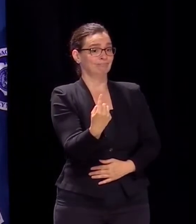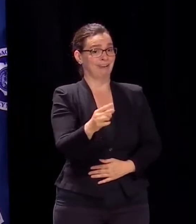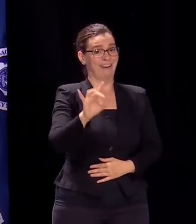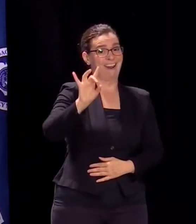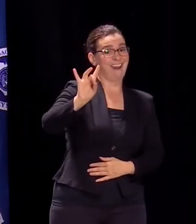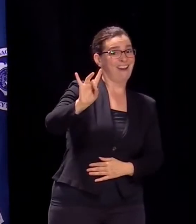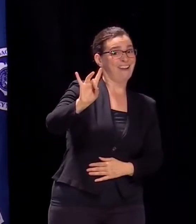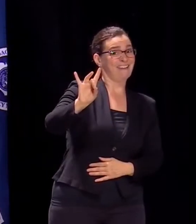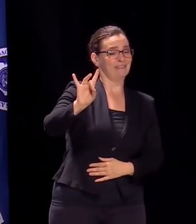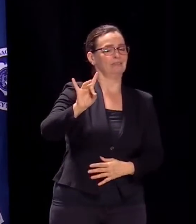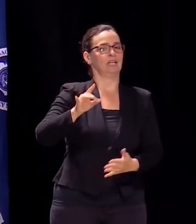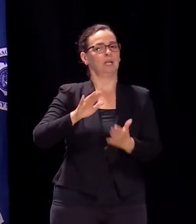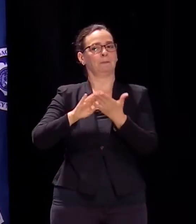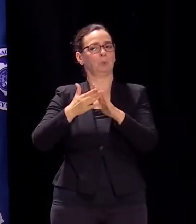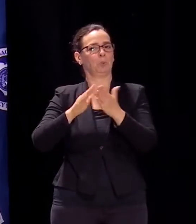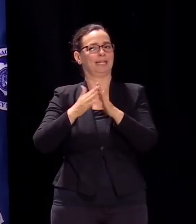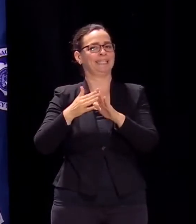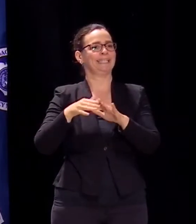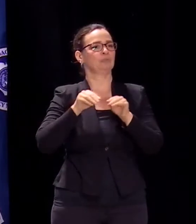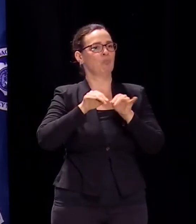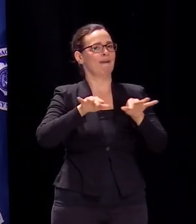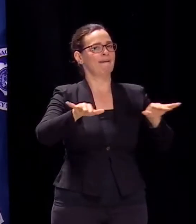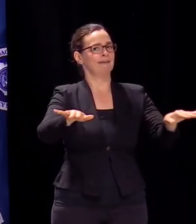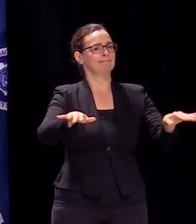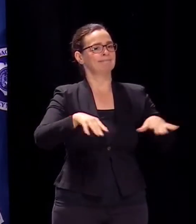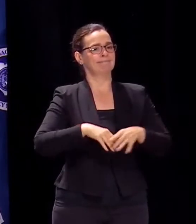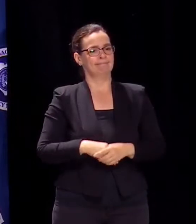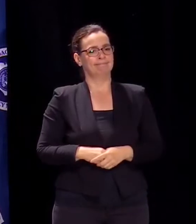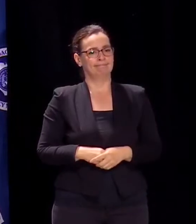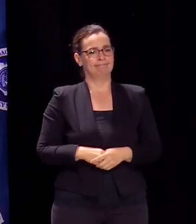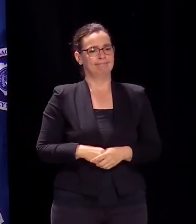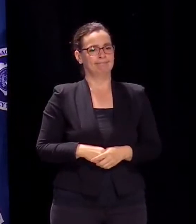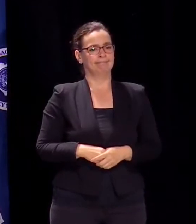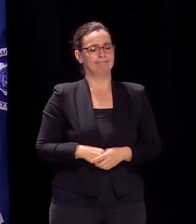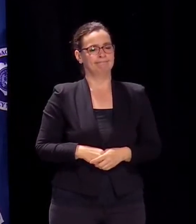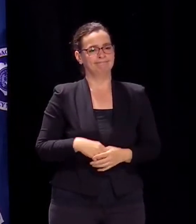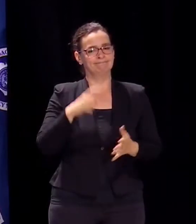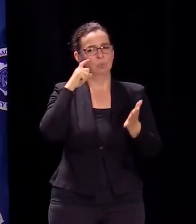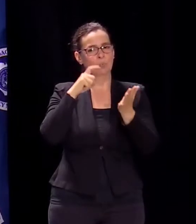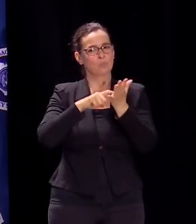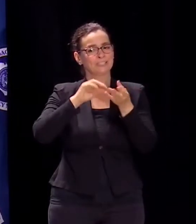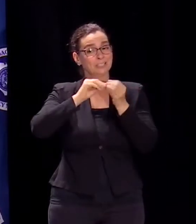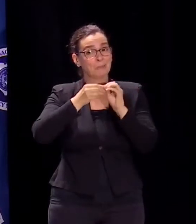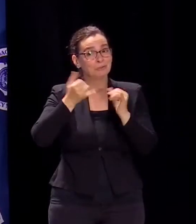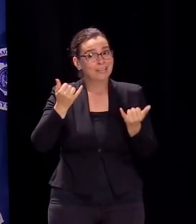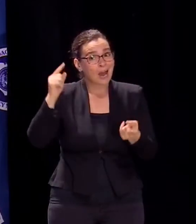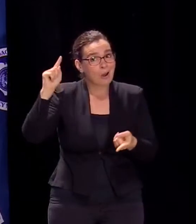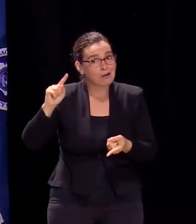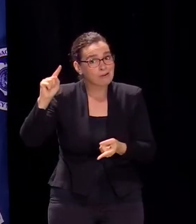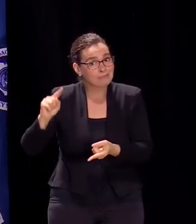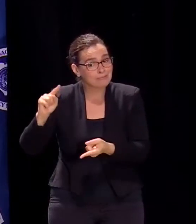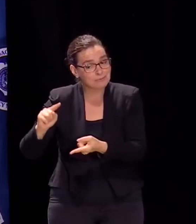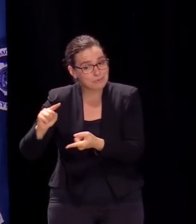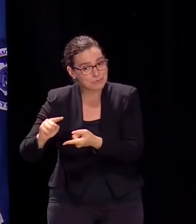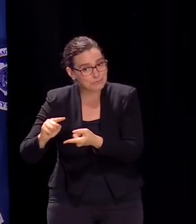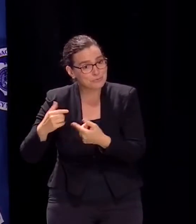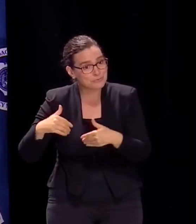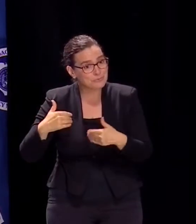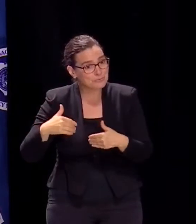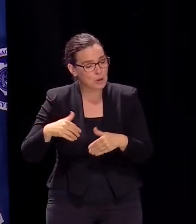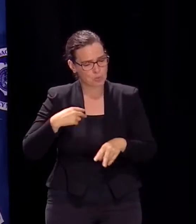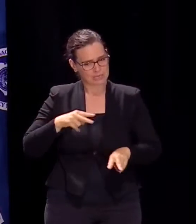certainly those are the types of numbers that we like to see going in the right direction. We're presently monitoring